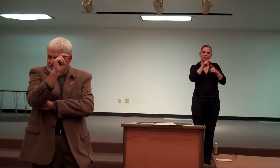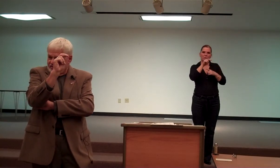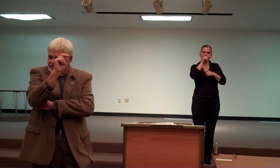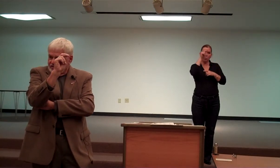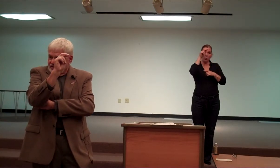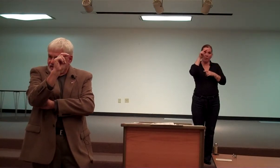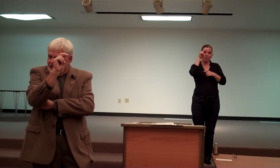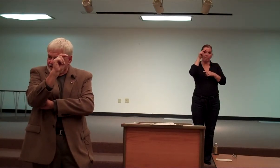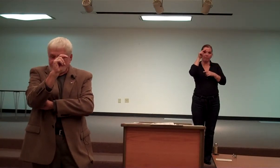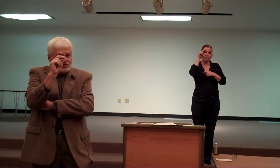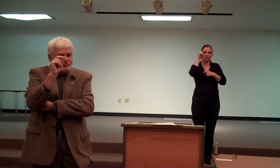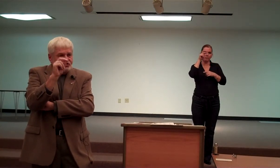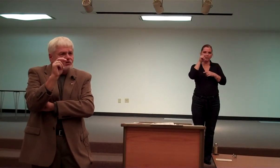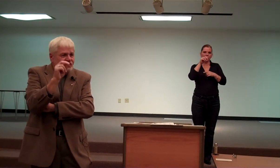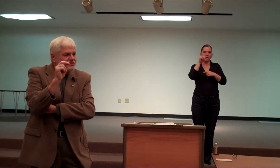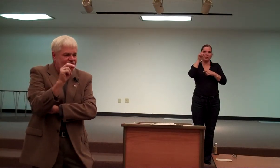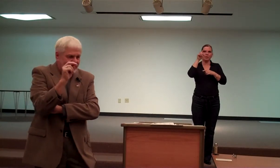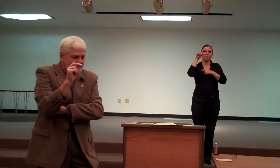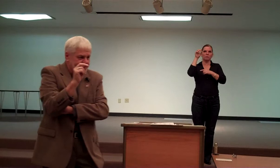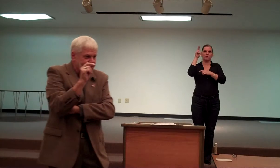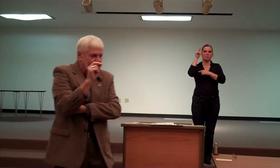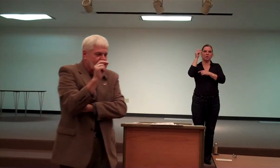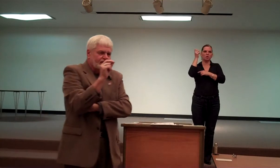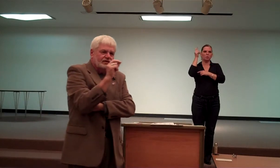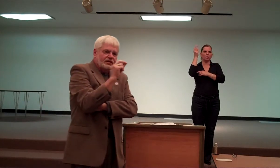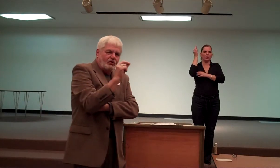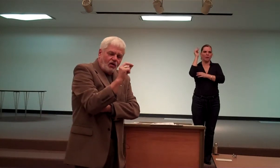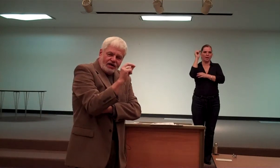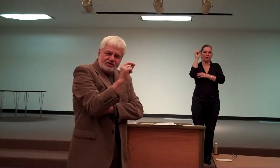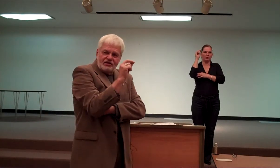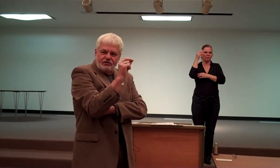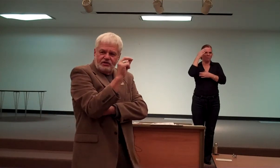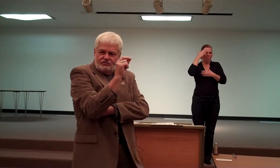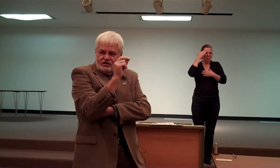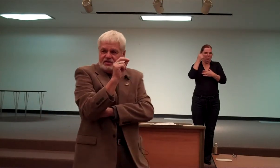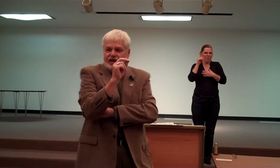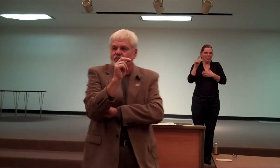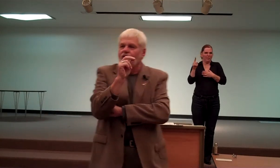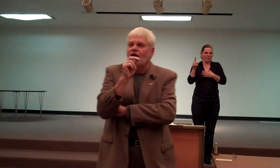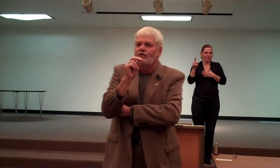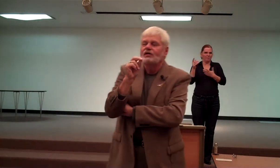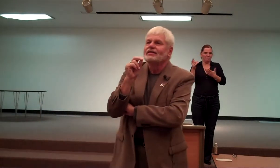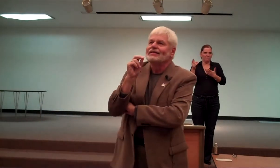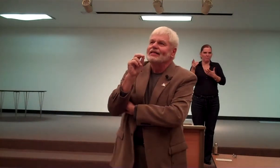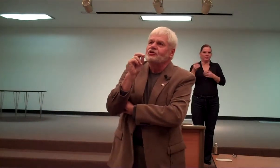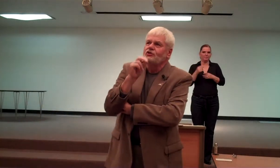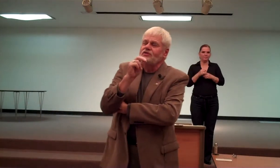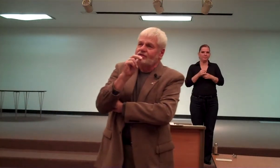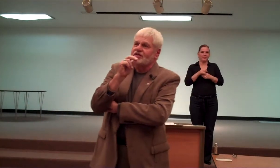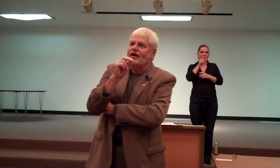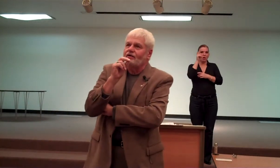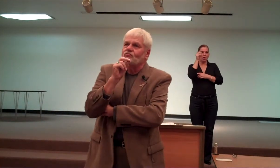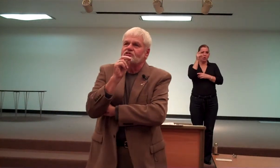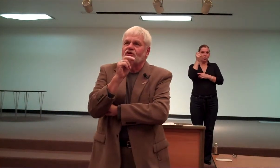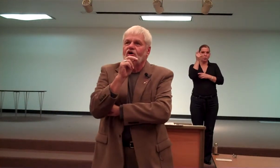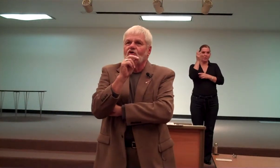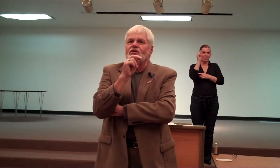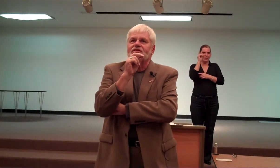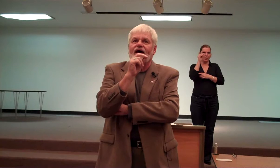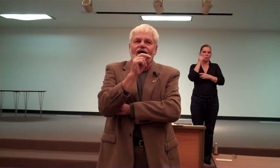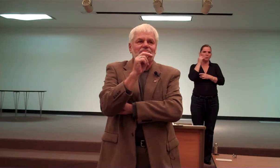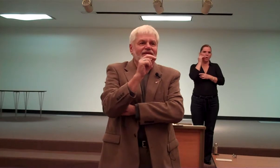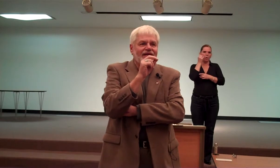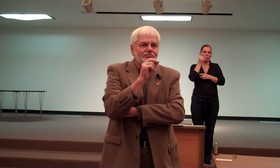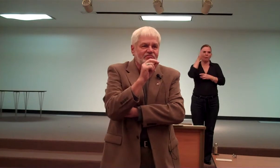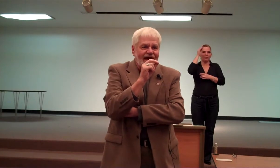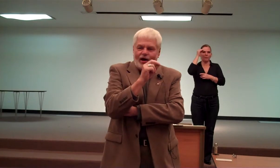north. And it goes up to Uniontown. Now, why does it go to Uniontown? Well, Uniontown was the home